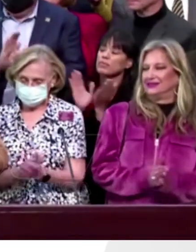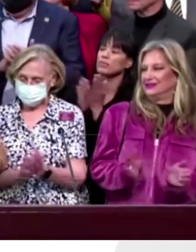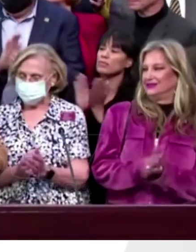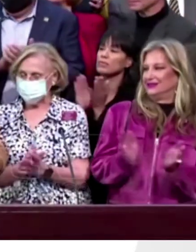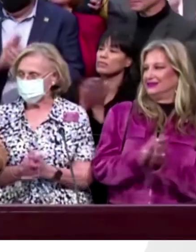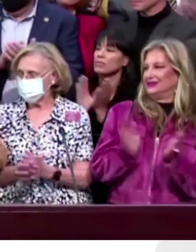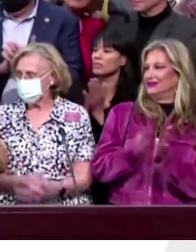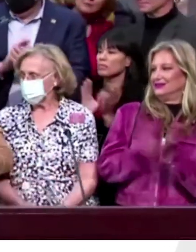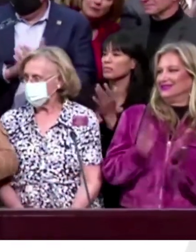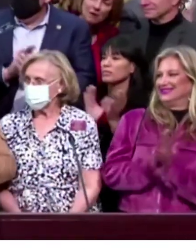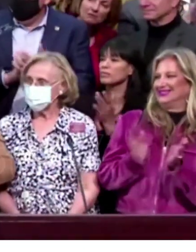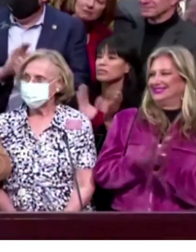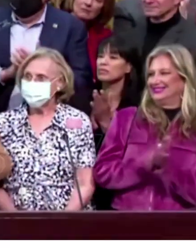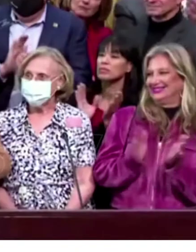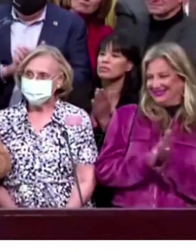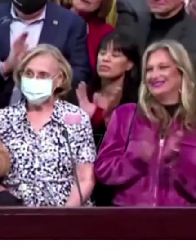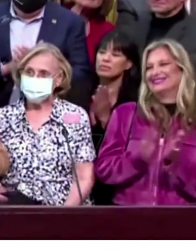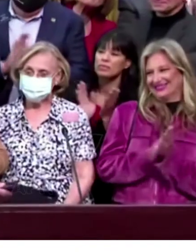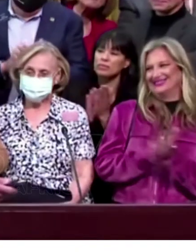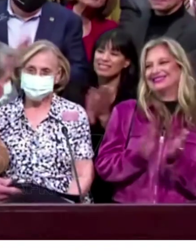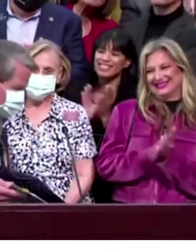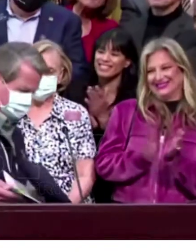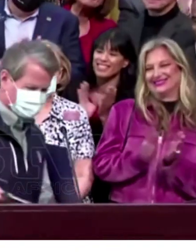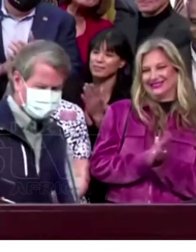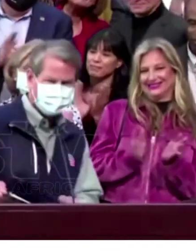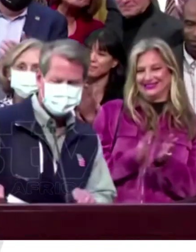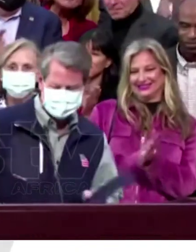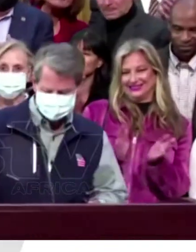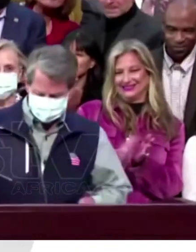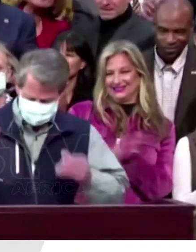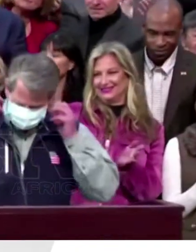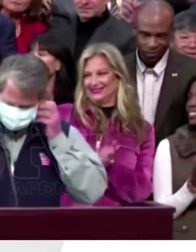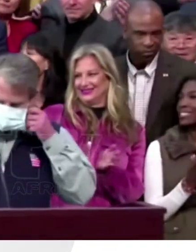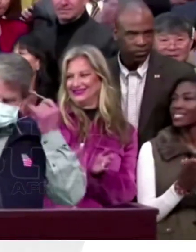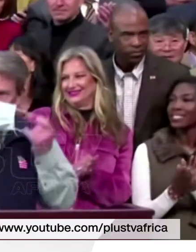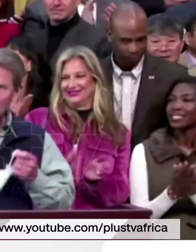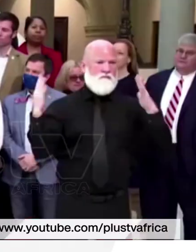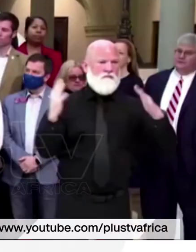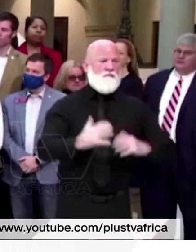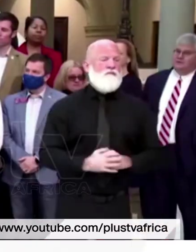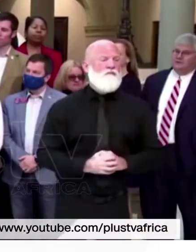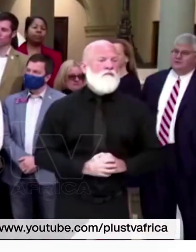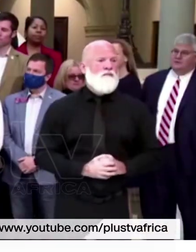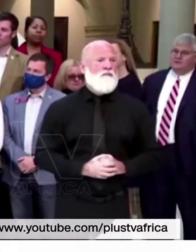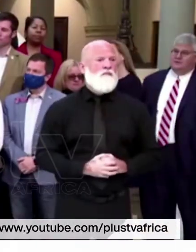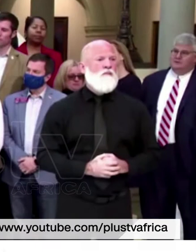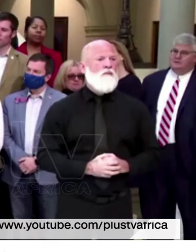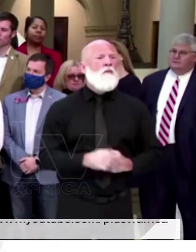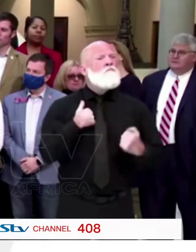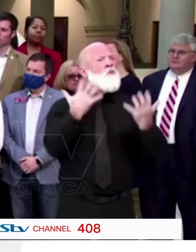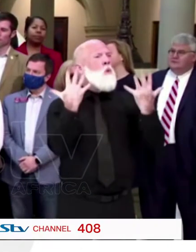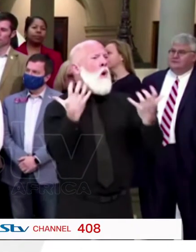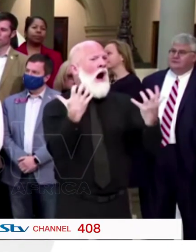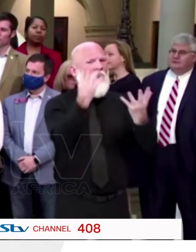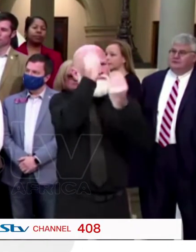Manfred ordered the sport to relocate its 2021 All-Star Game, an amateur player draft out of Atlanta, in